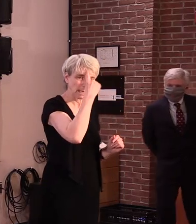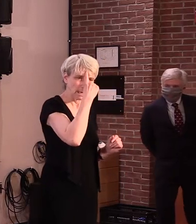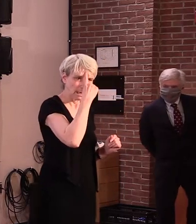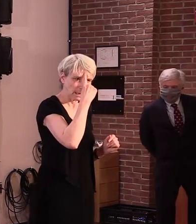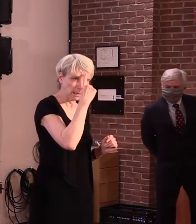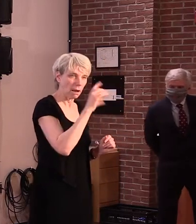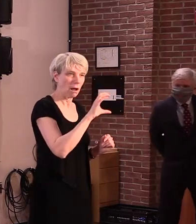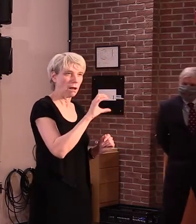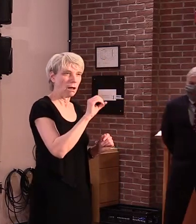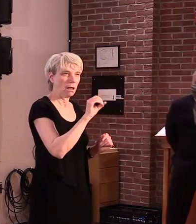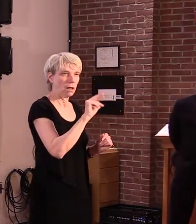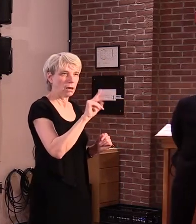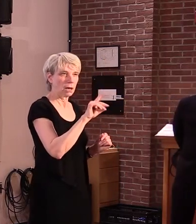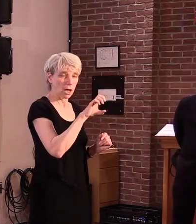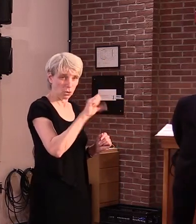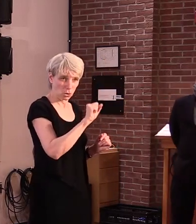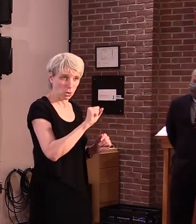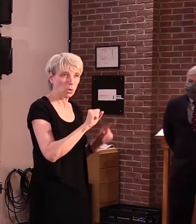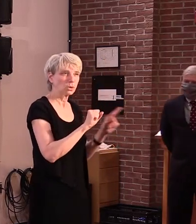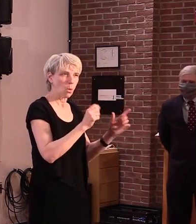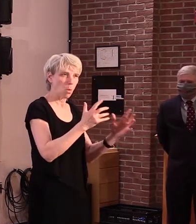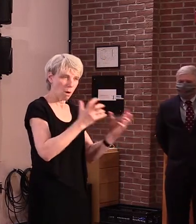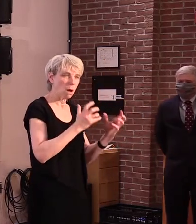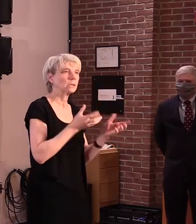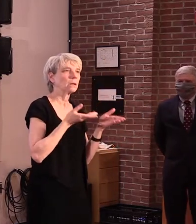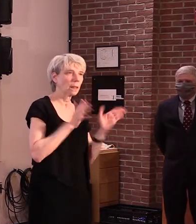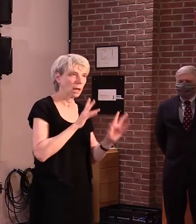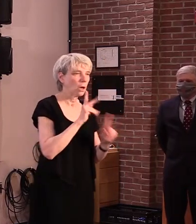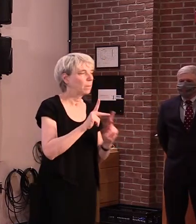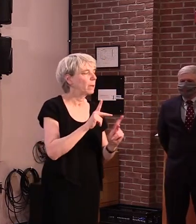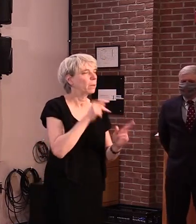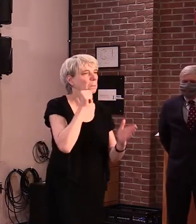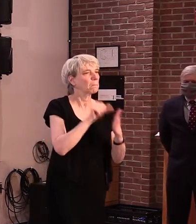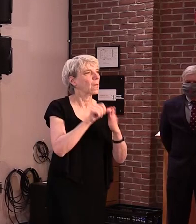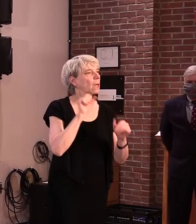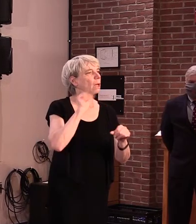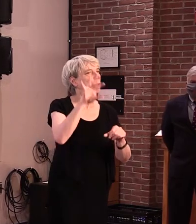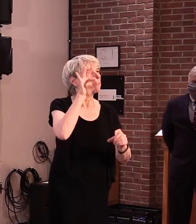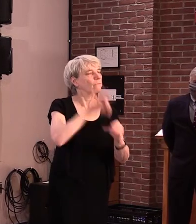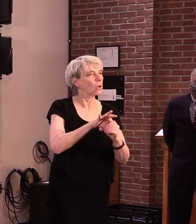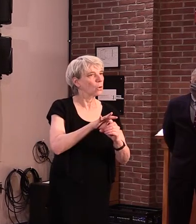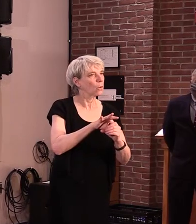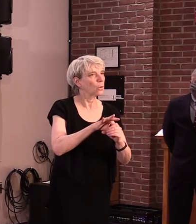balloting by the end of today. Lawmakers have said that they would likely move